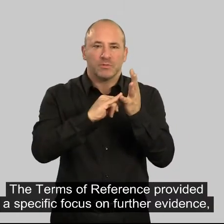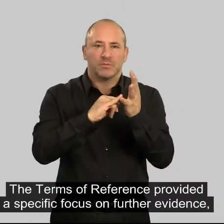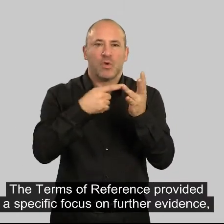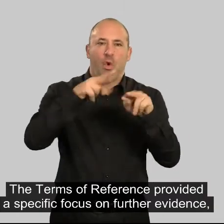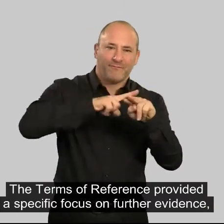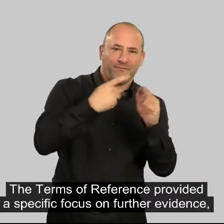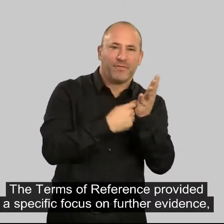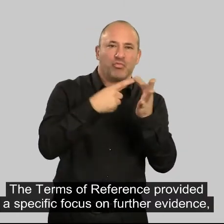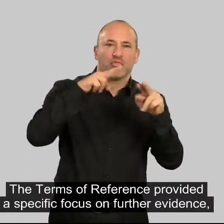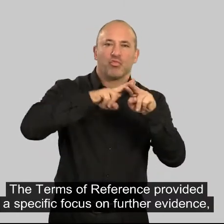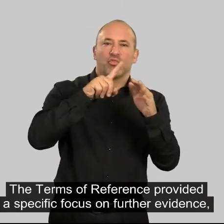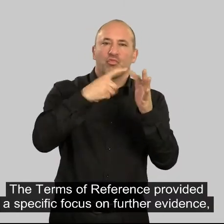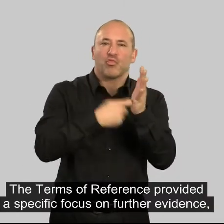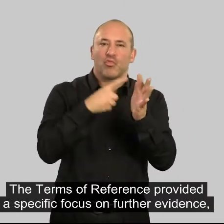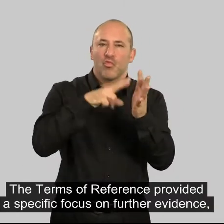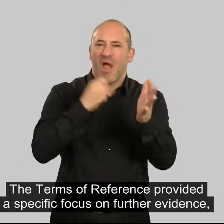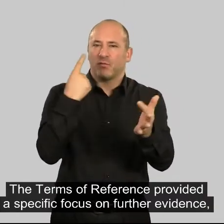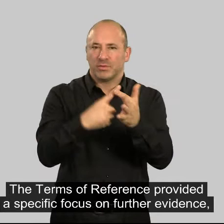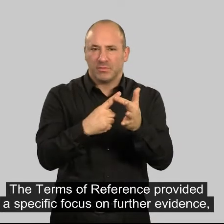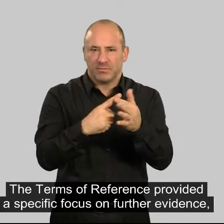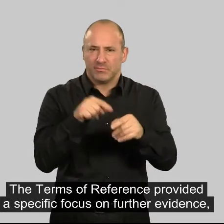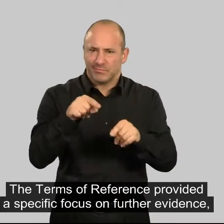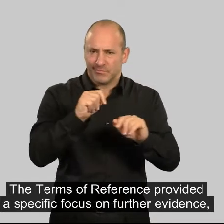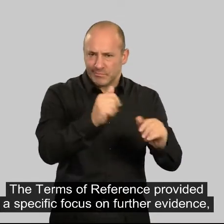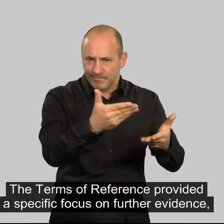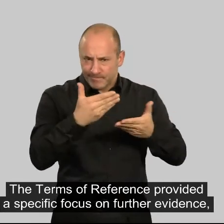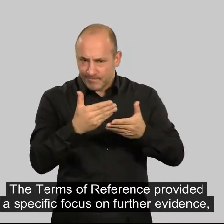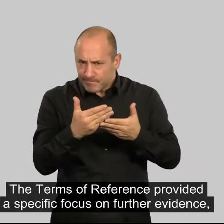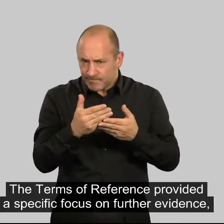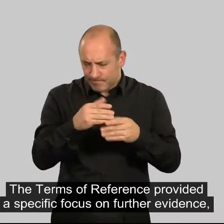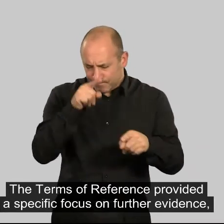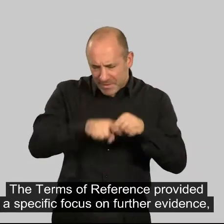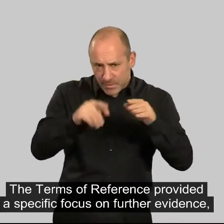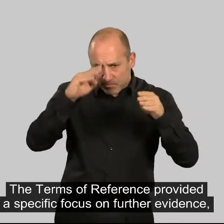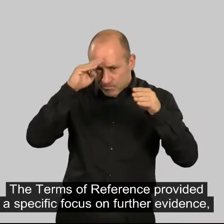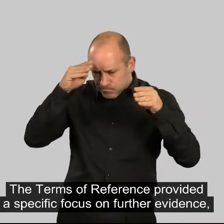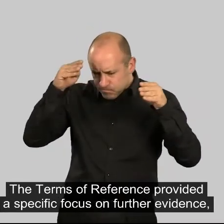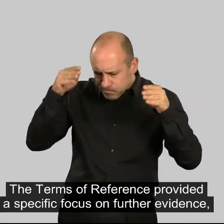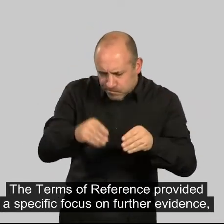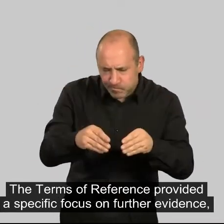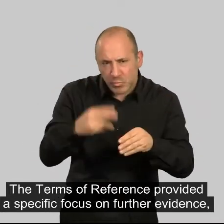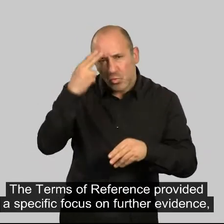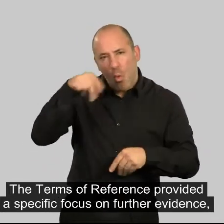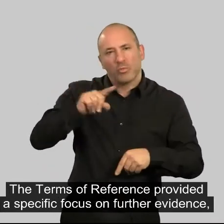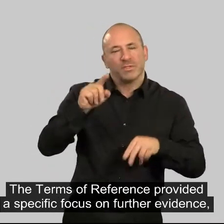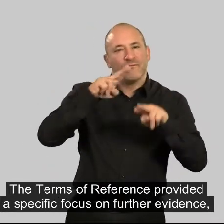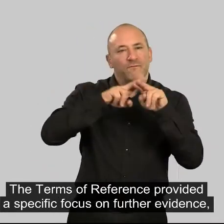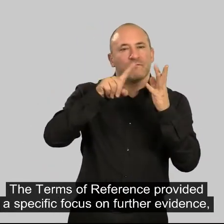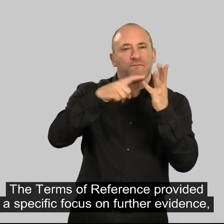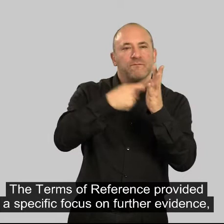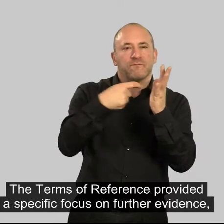The terms of reference provided a specific focus on further evidence, a key area for